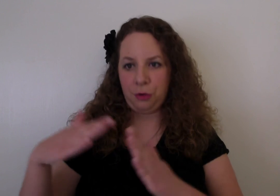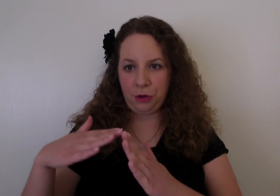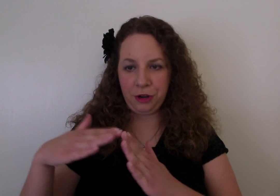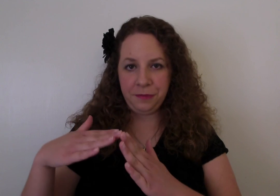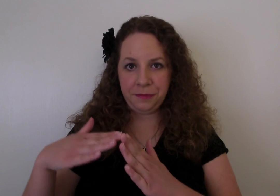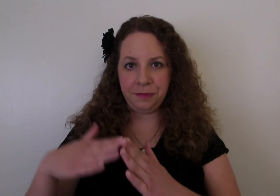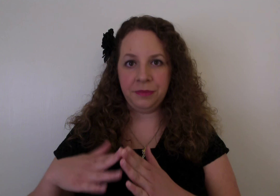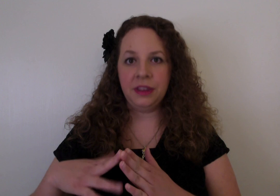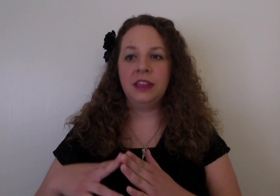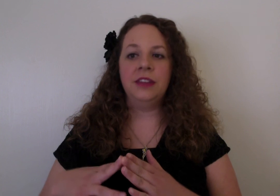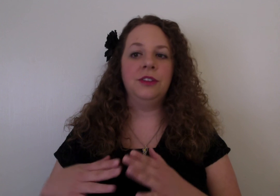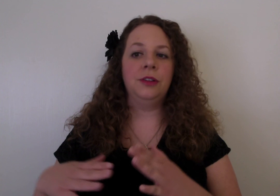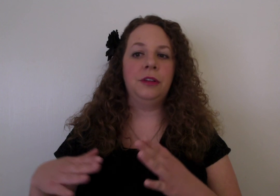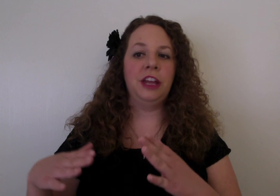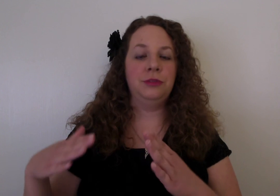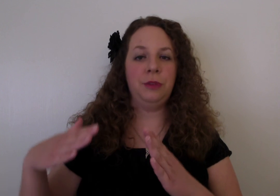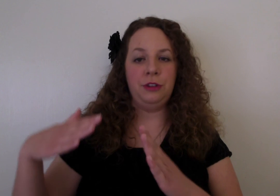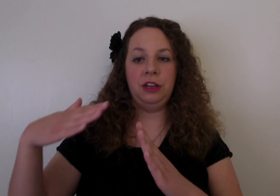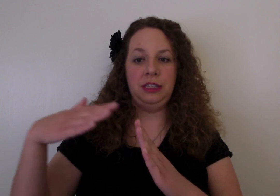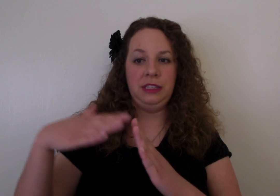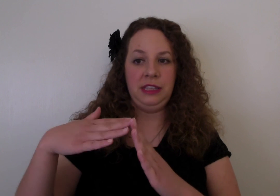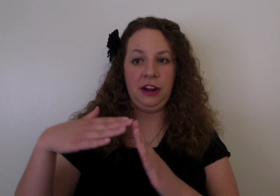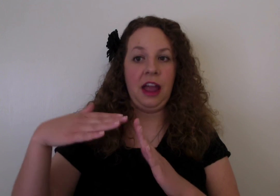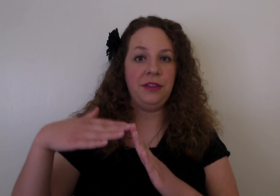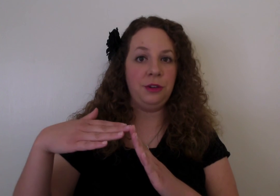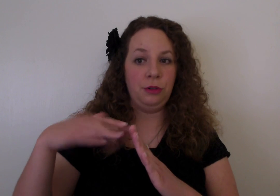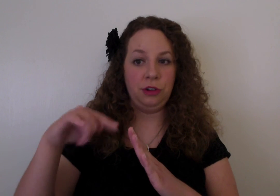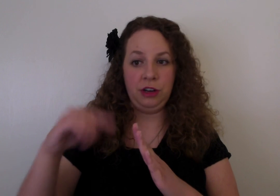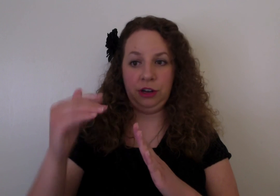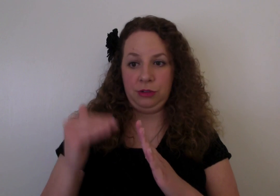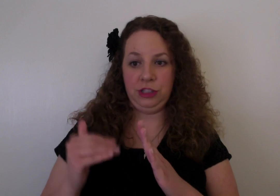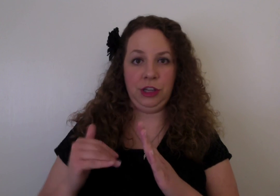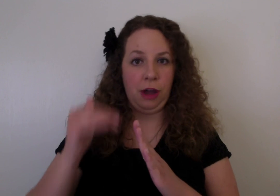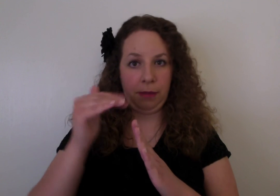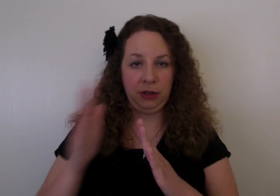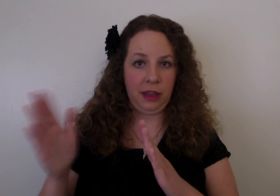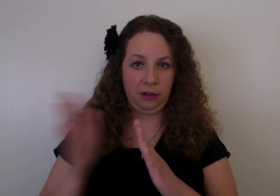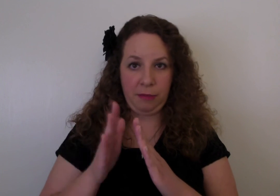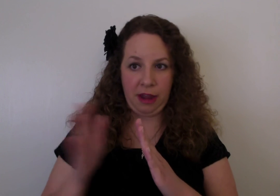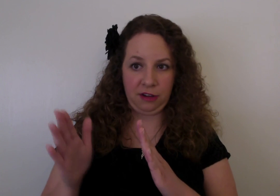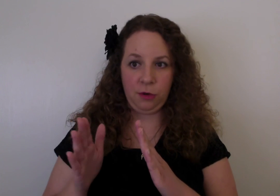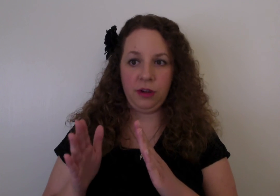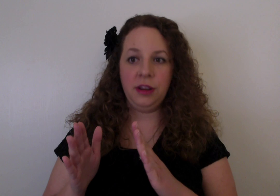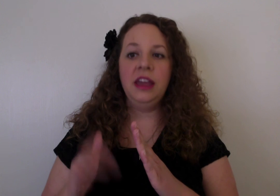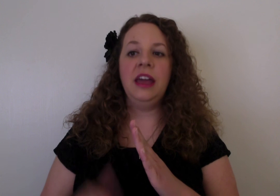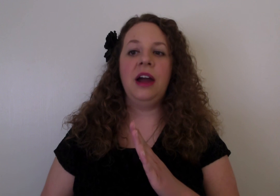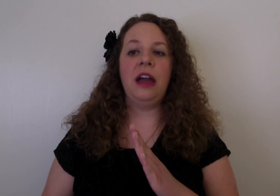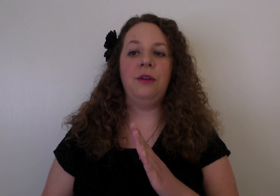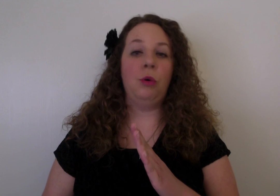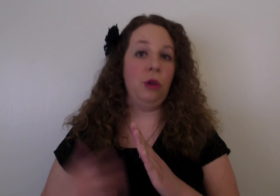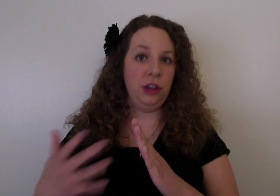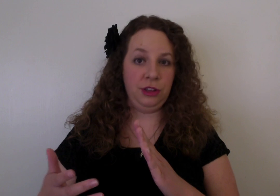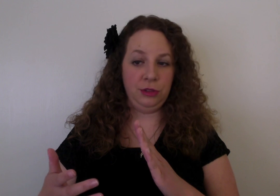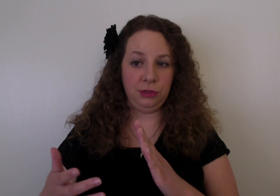corner, give the location, whether it's here at the corner and you're going to go up or down or back or forward, or you can use the